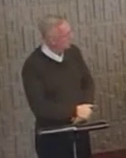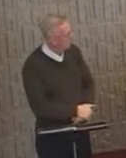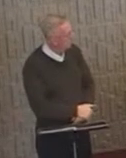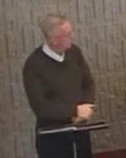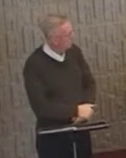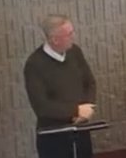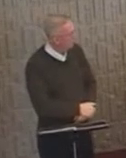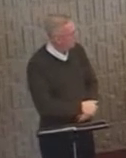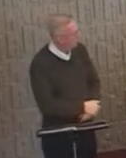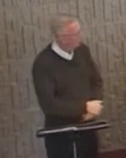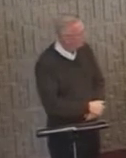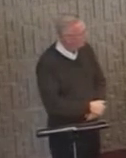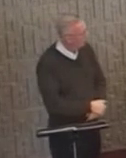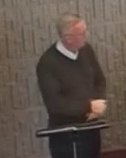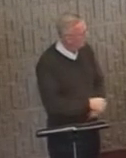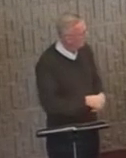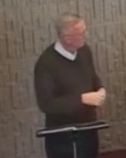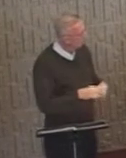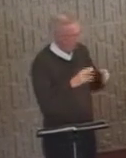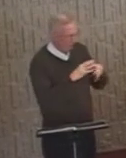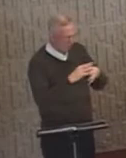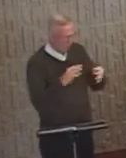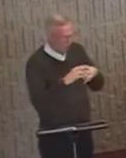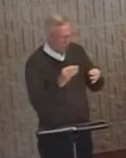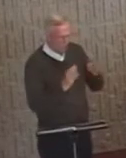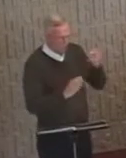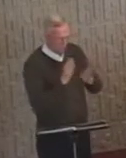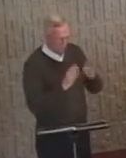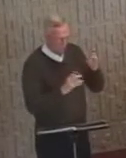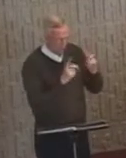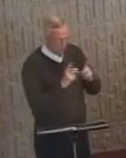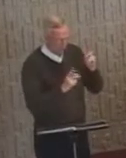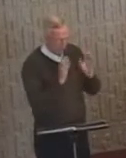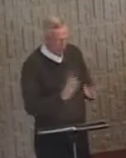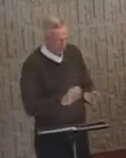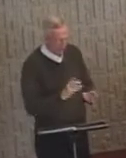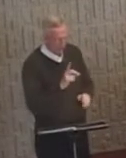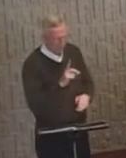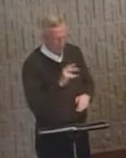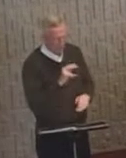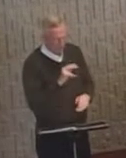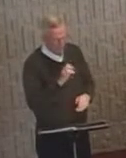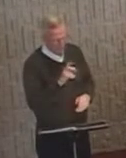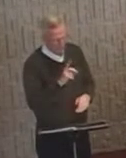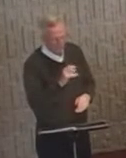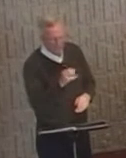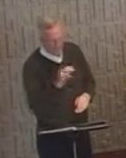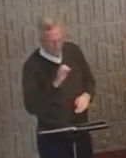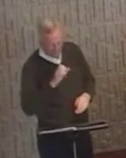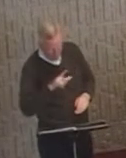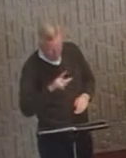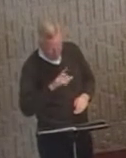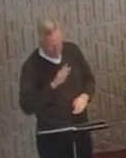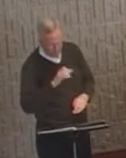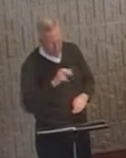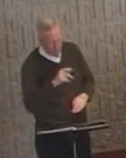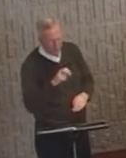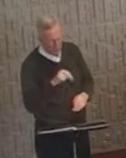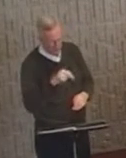The story is about an NFT Metro bus driver, Daniel Barton, who stopped his